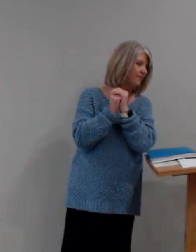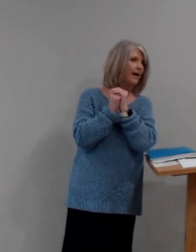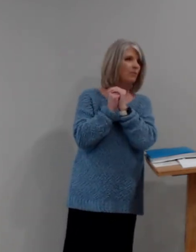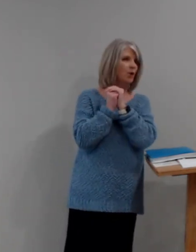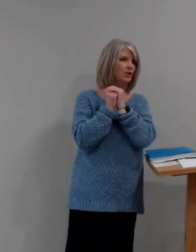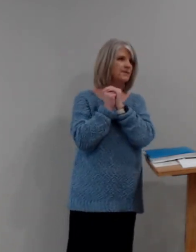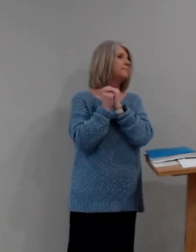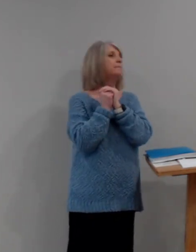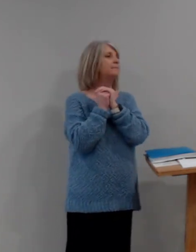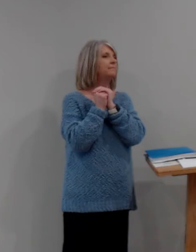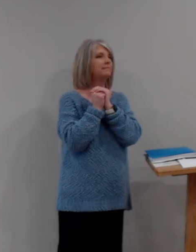Fireworks.